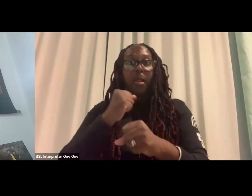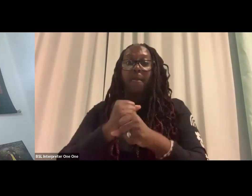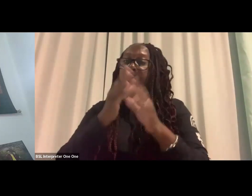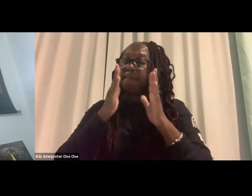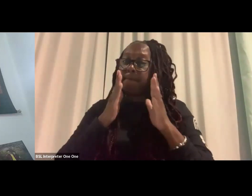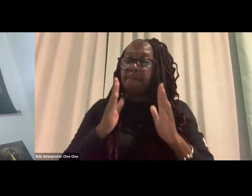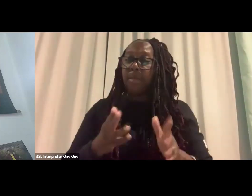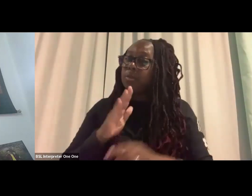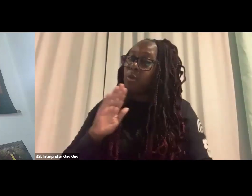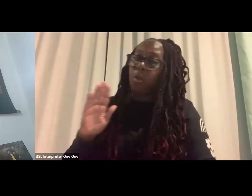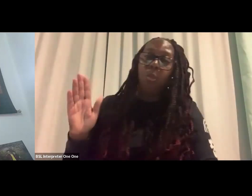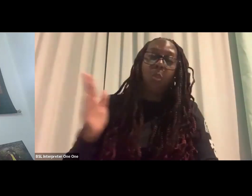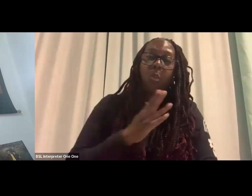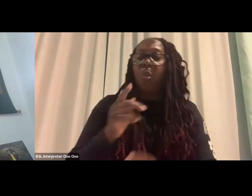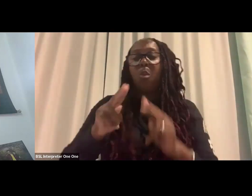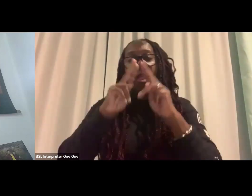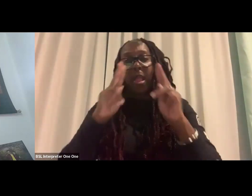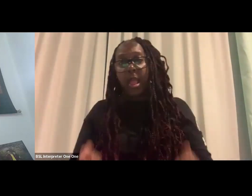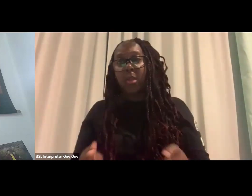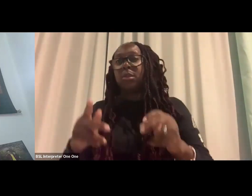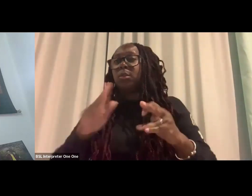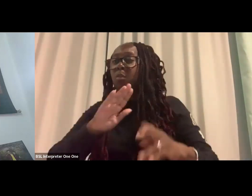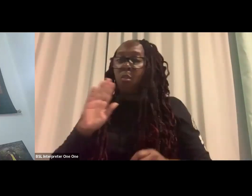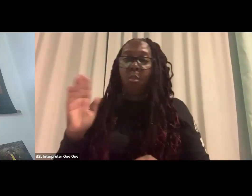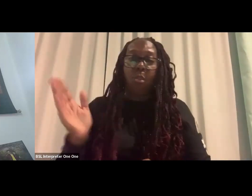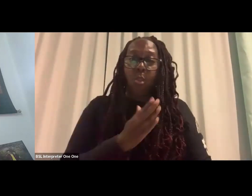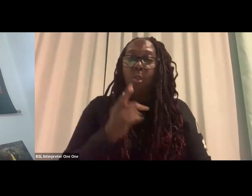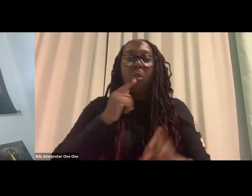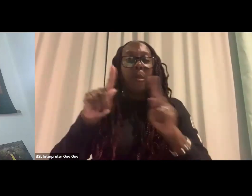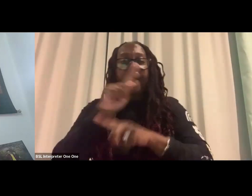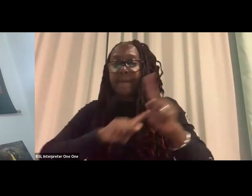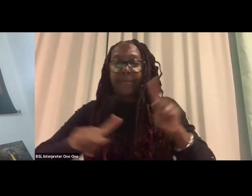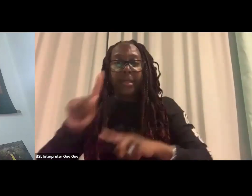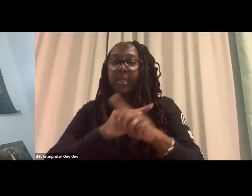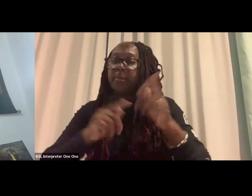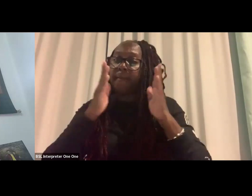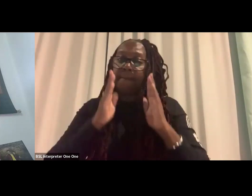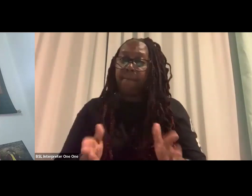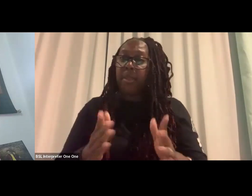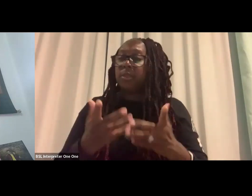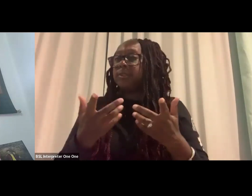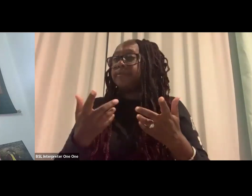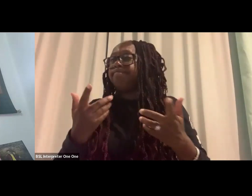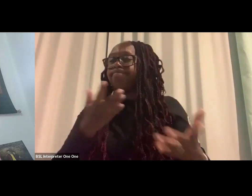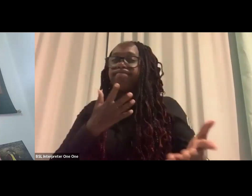community, all the household, representatives in the meeting, and they, at least,